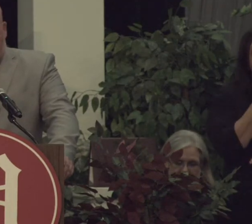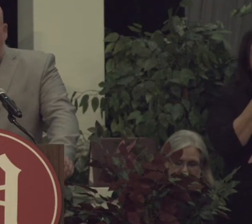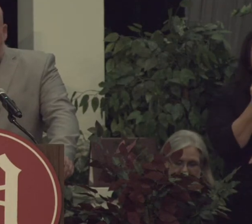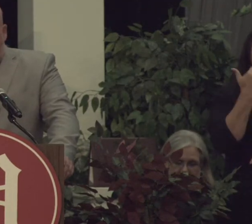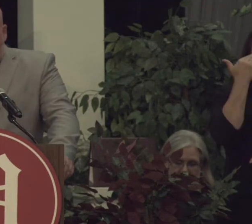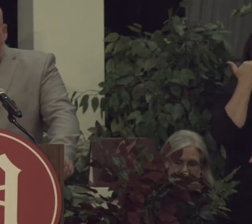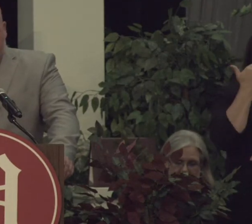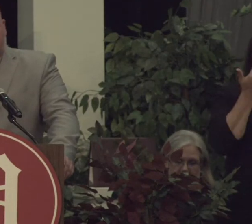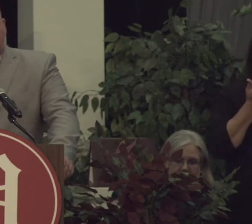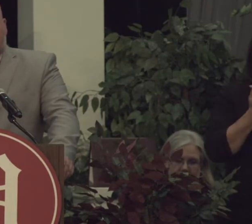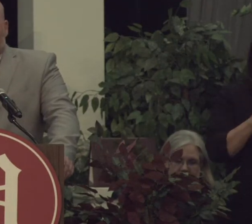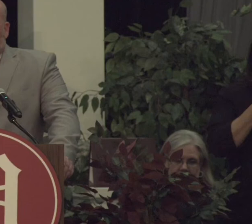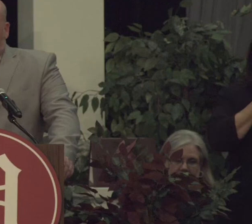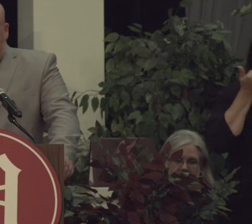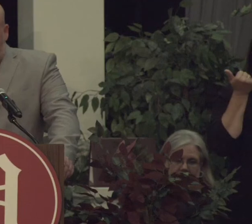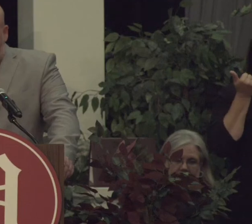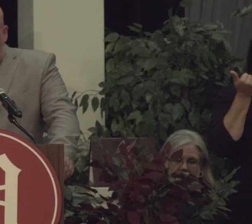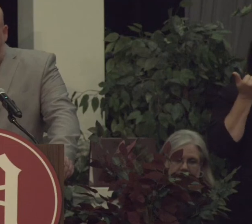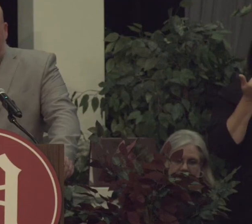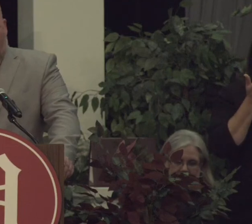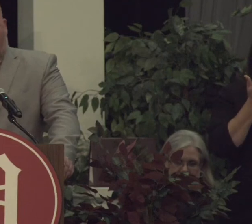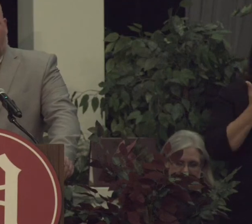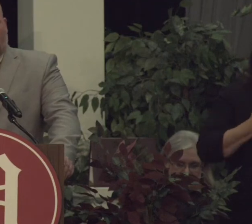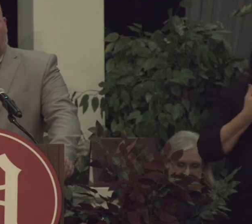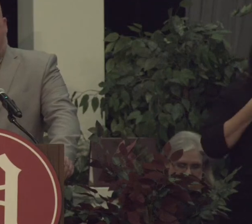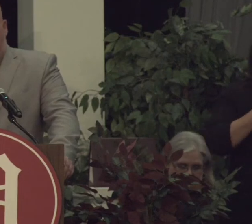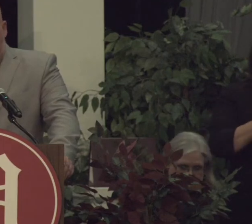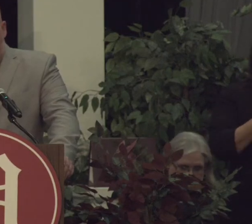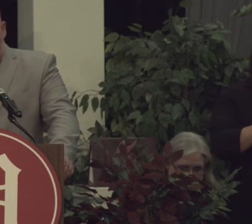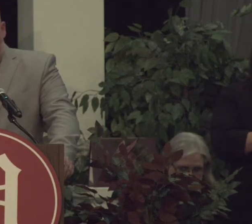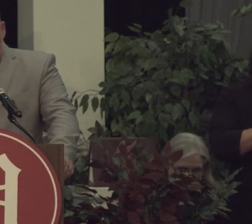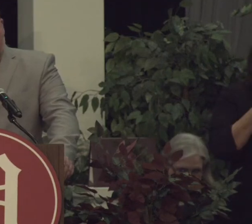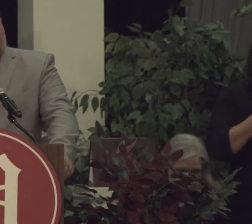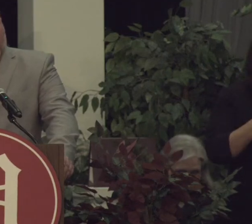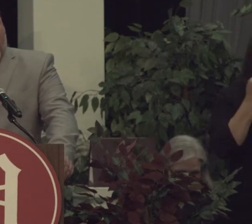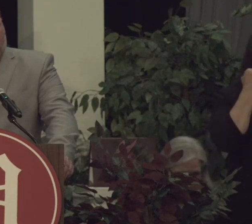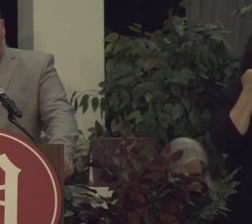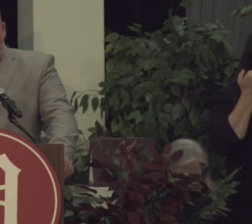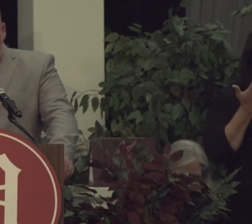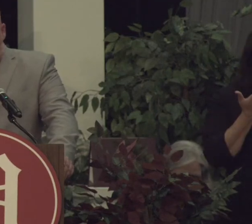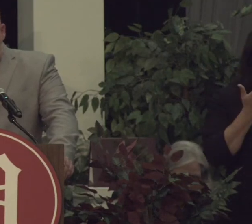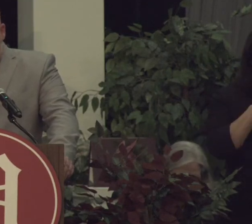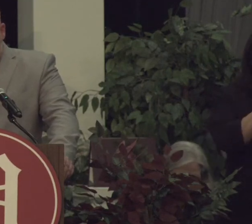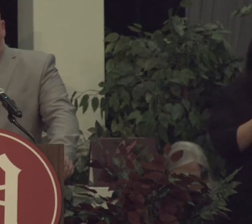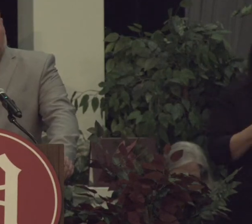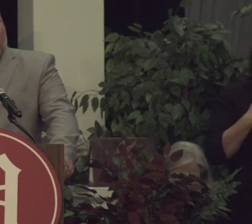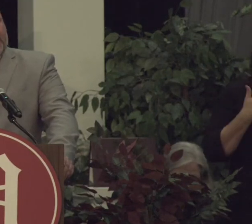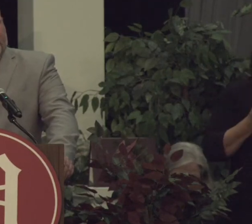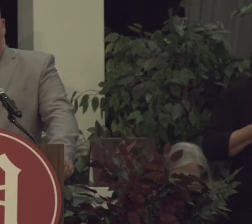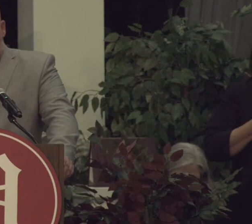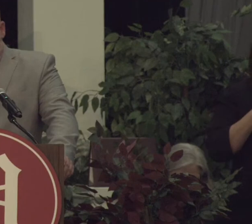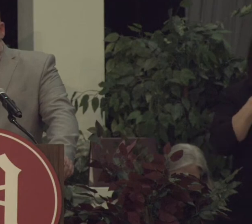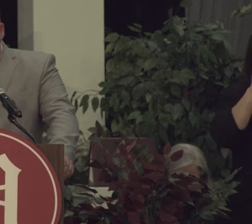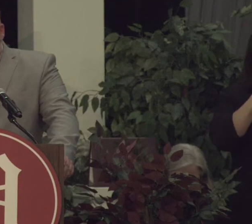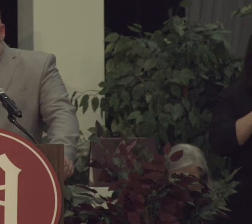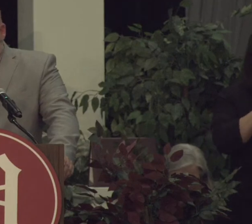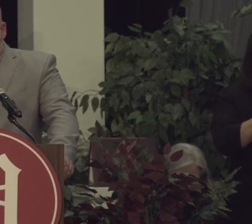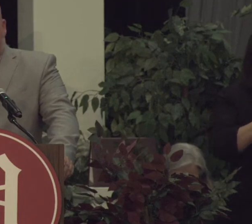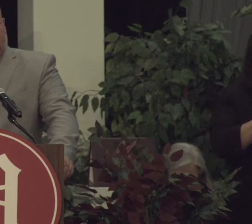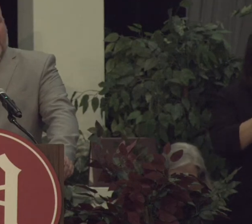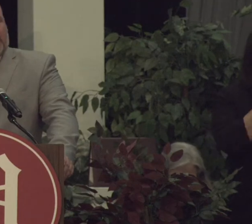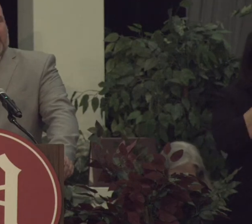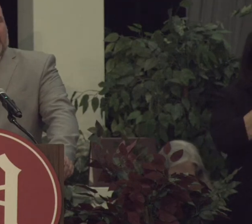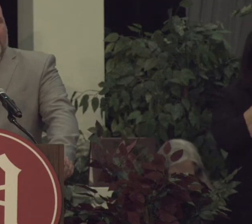knowing you gave your best. Life is too short to ask what if. Never have regrets or dwell on mistakes, for